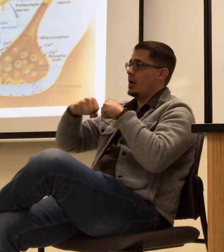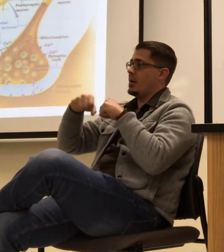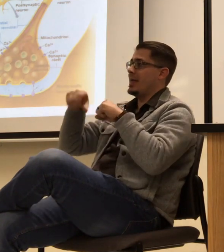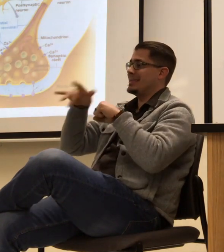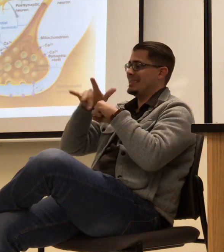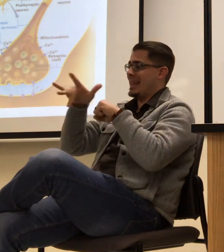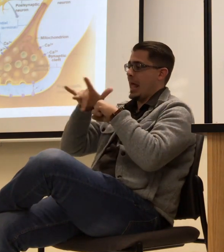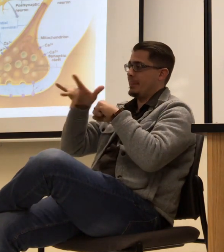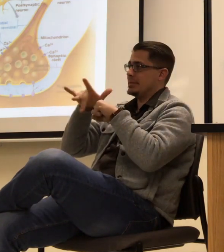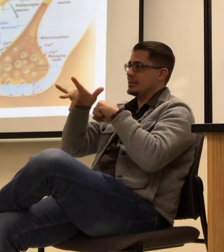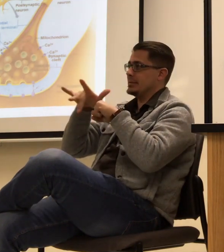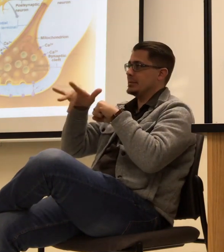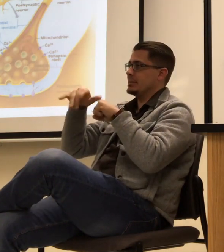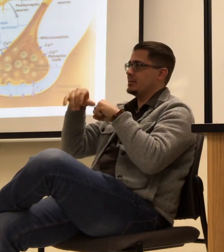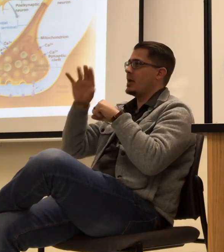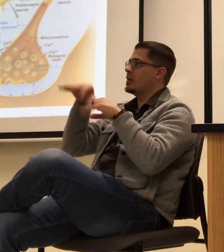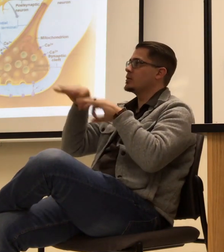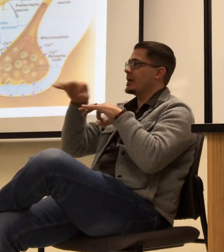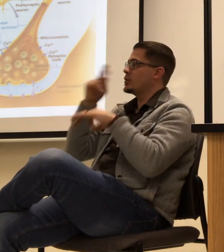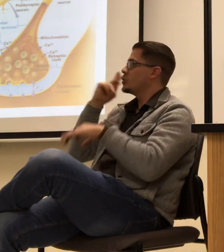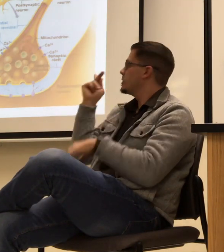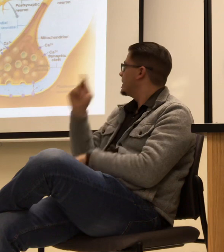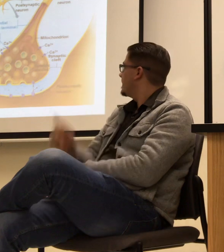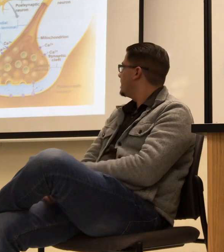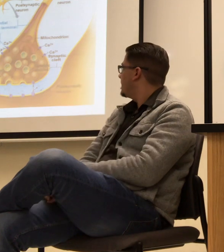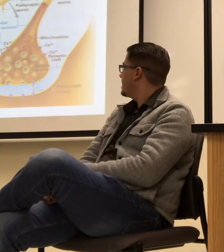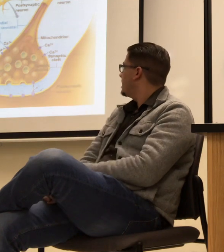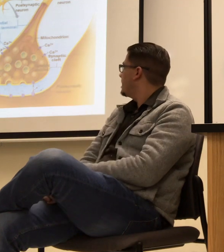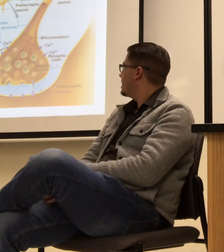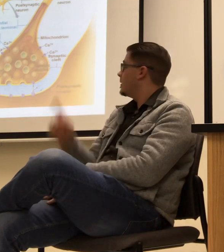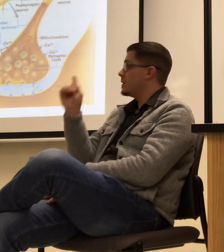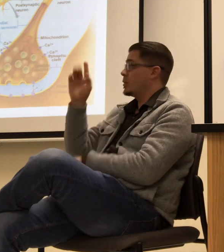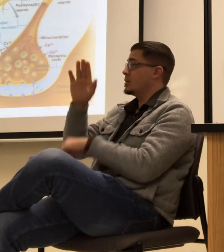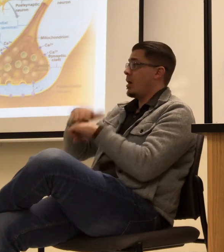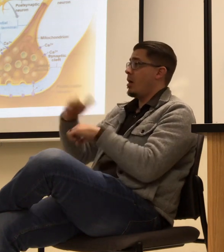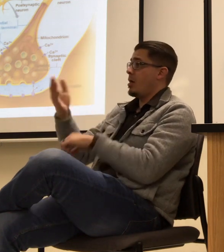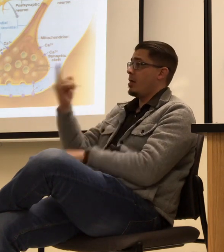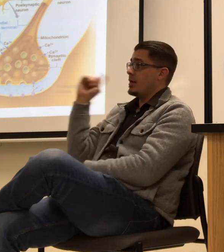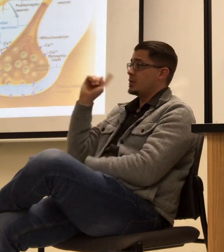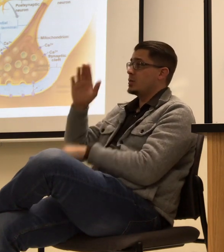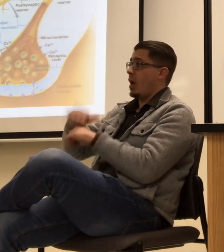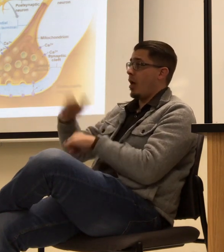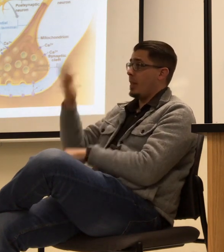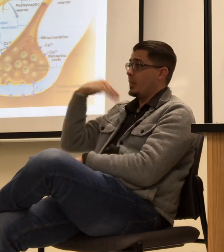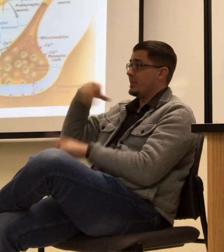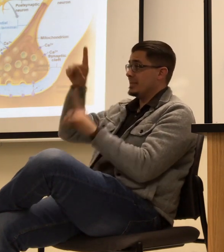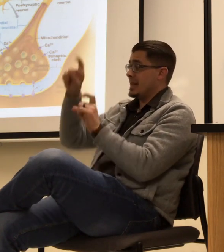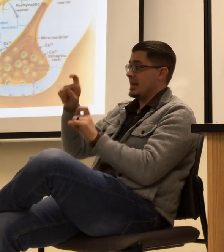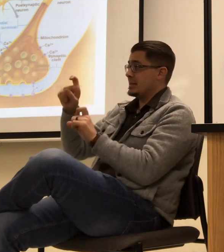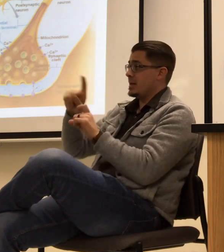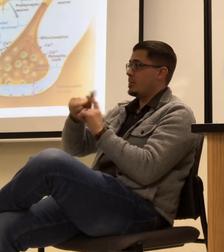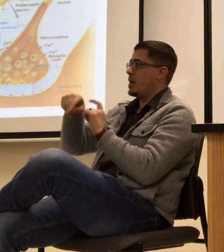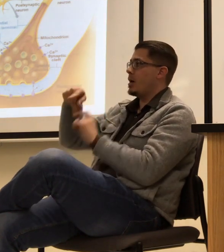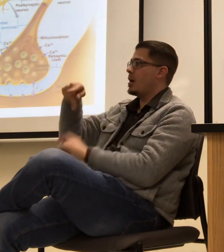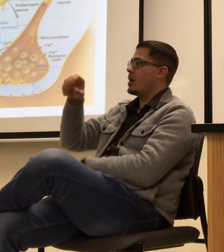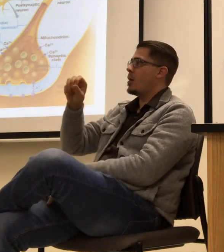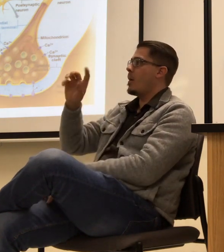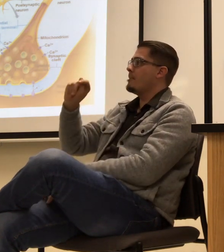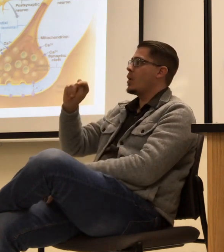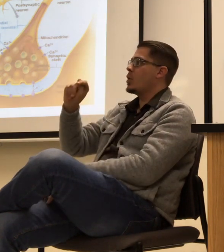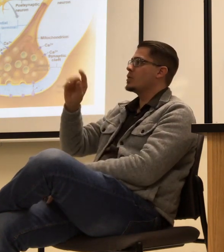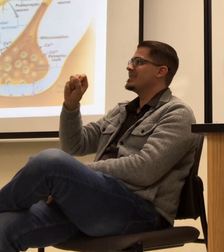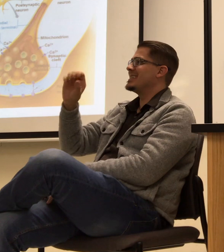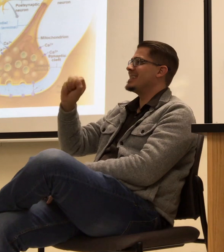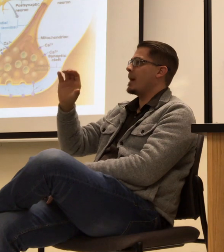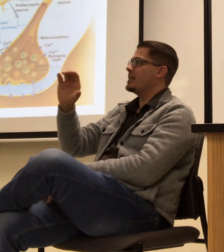So that kind of explains what you're seeing here. This was actually on the previous test, except the postsynaptic cell wasn't